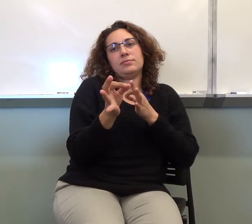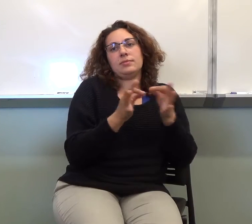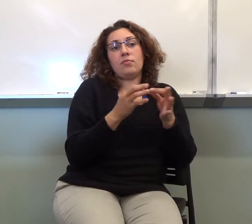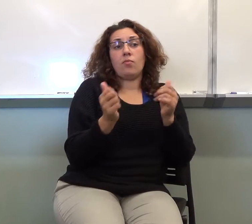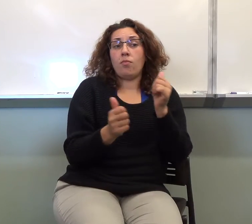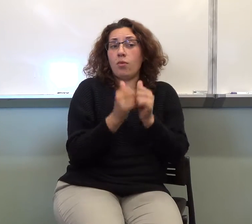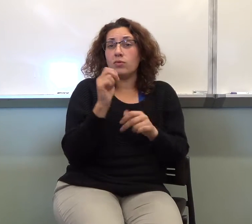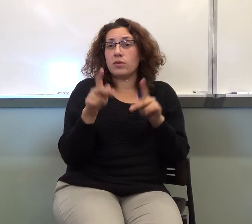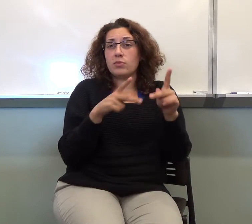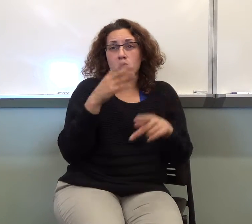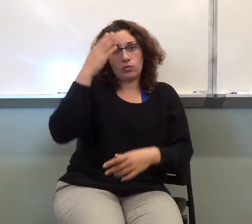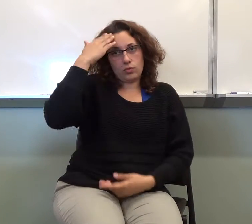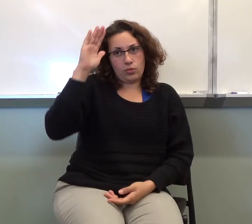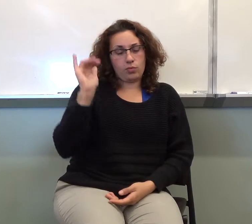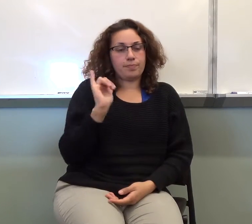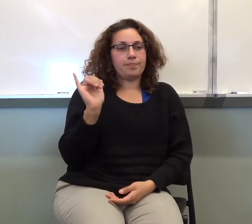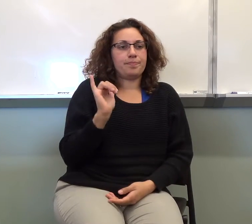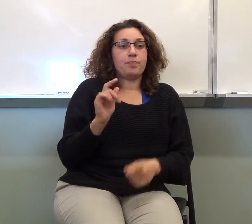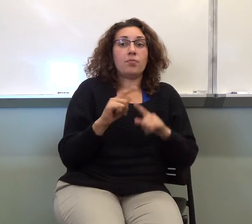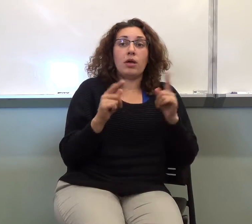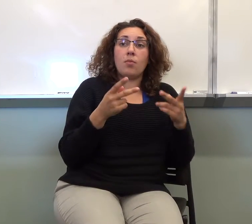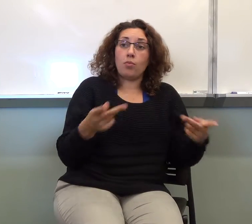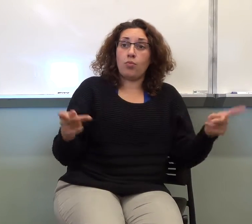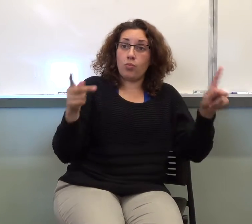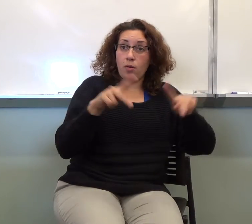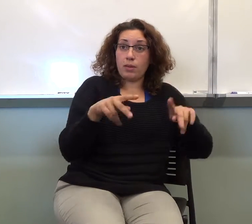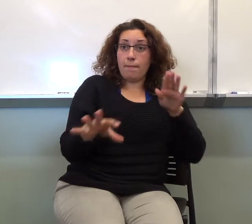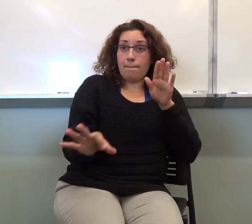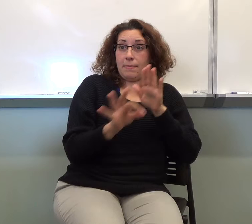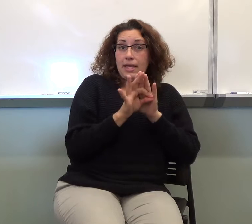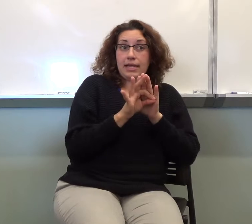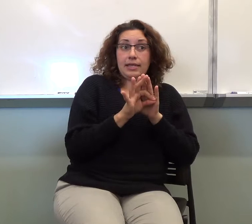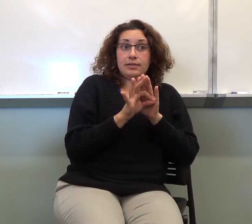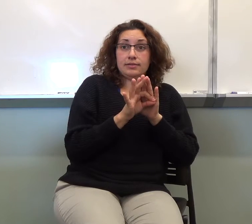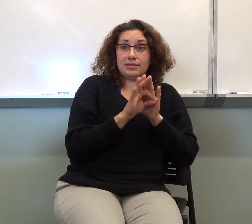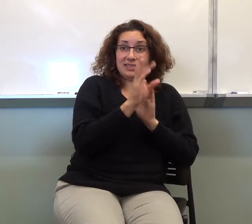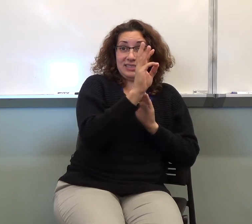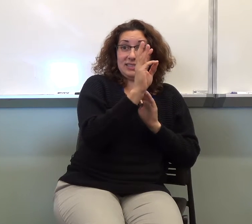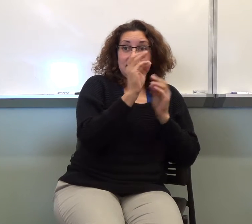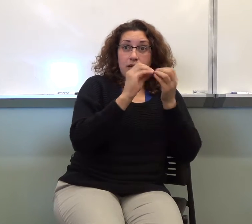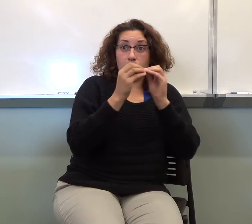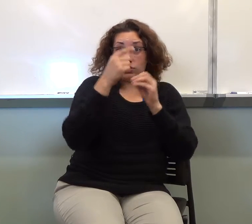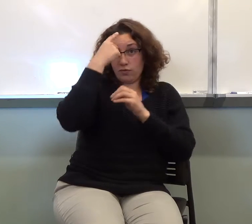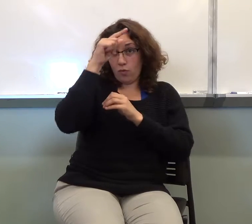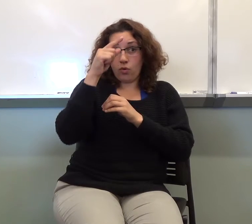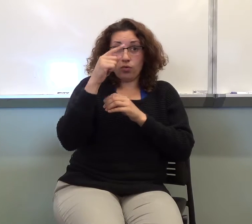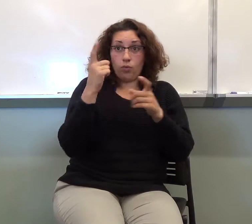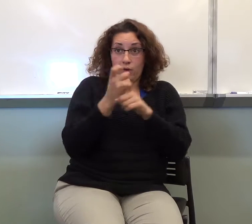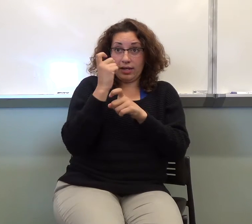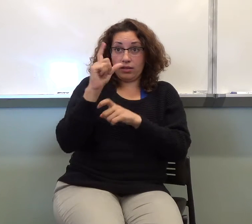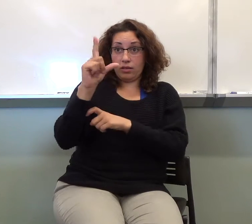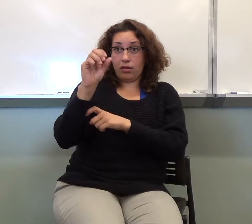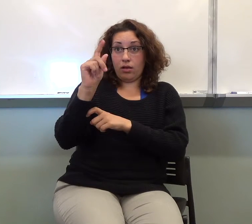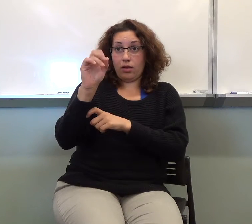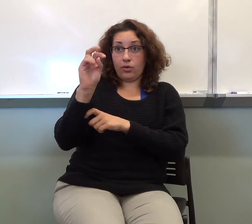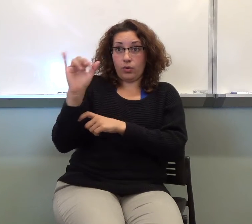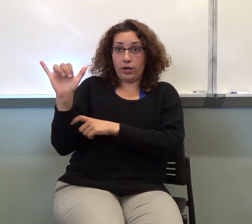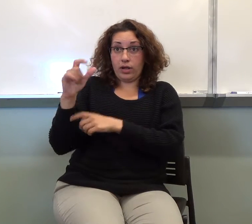realize it either. The probability of picking the winning 6-number combination for the New York Lotto Grand Prize is 1 over